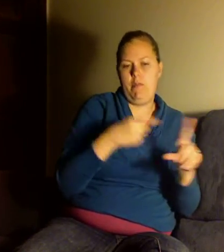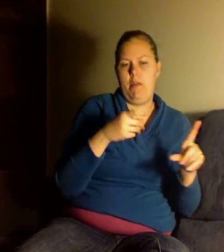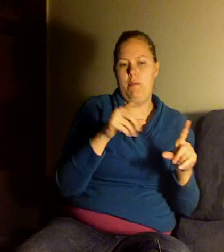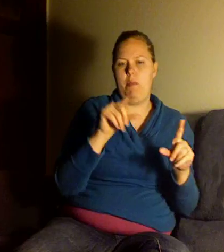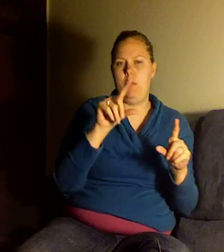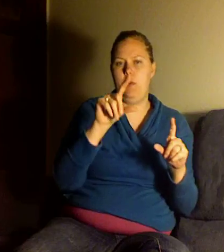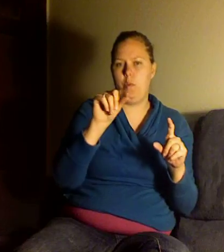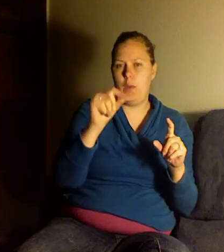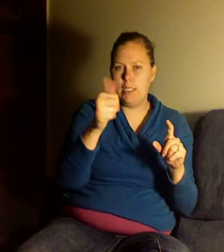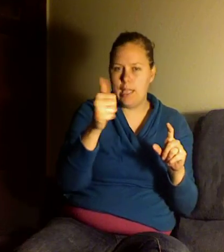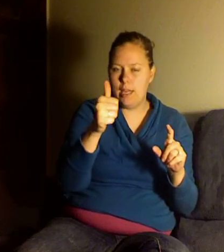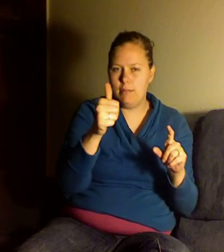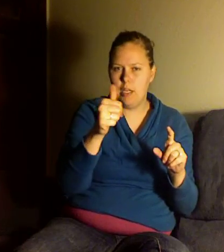Security, and you have